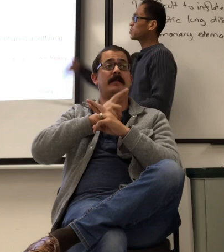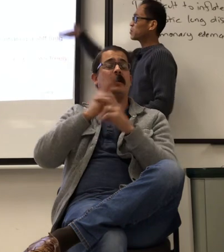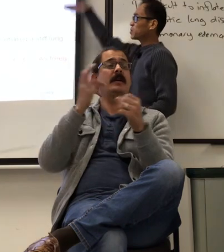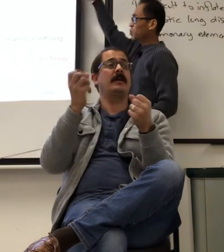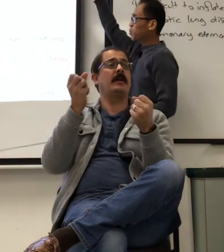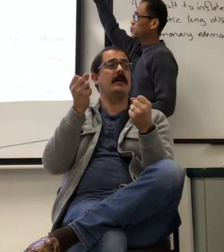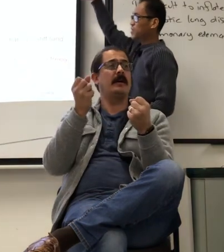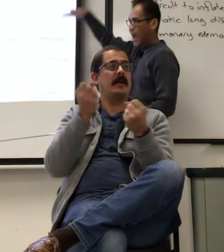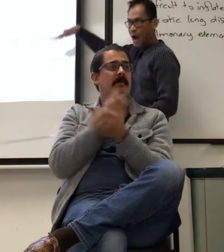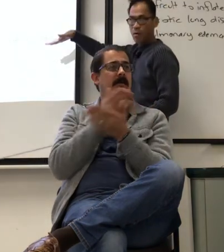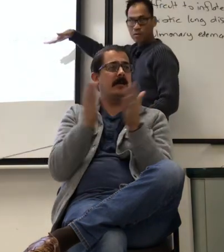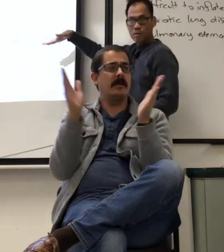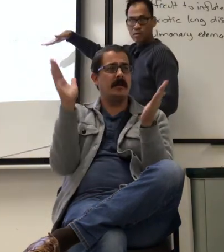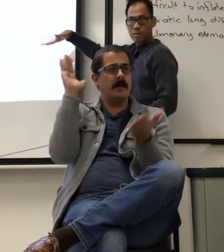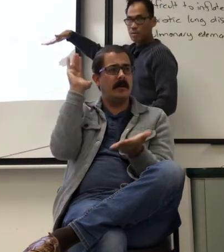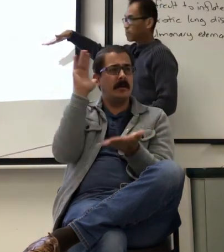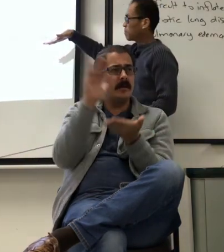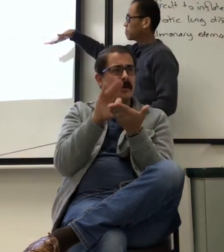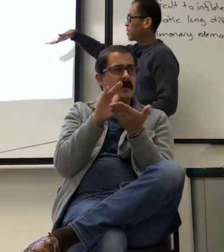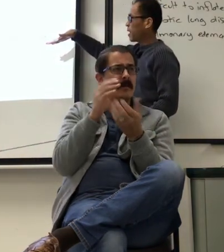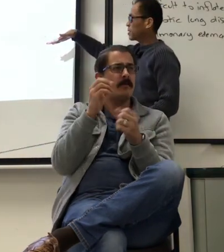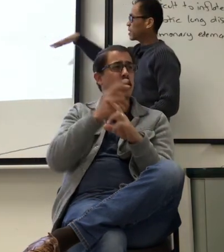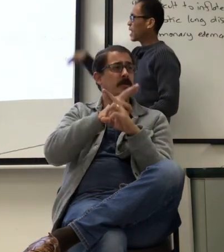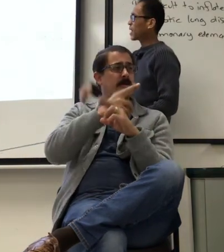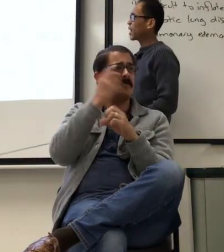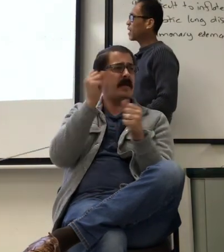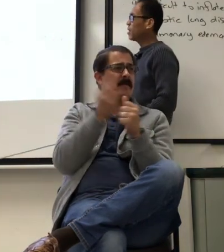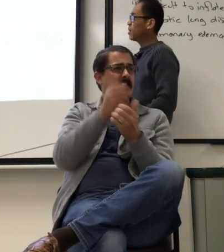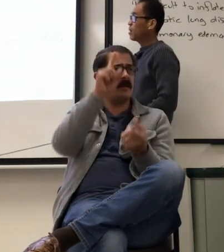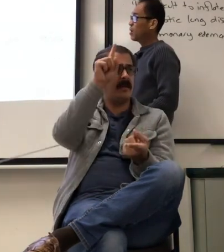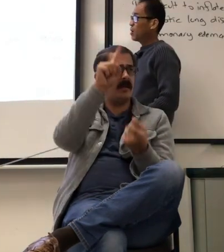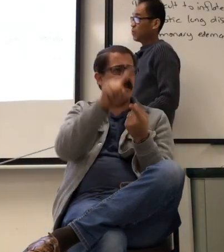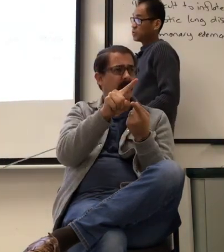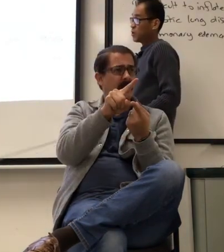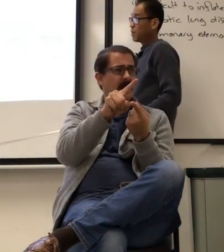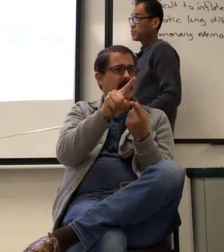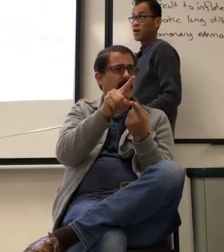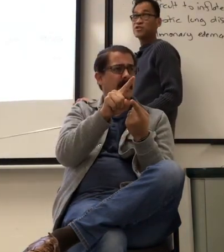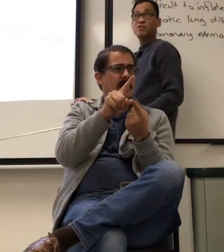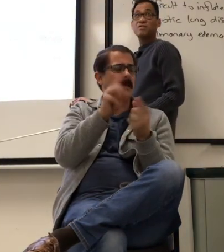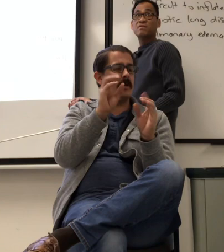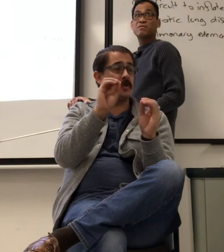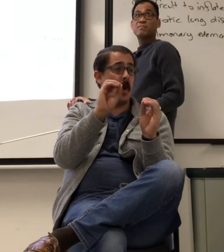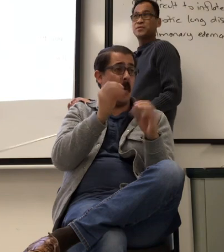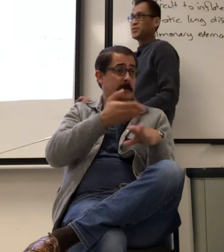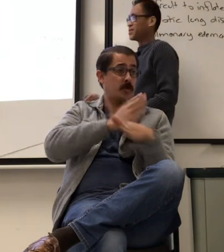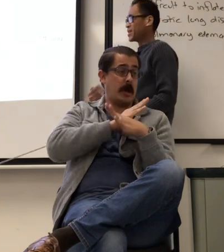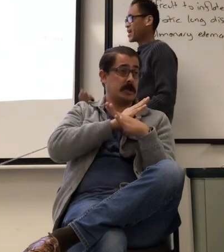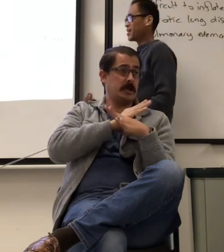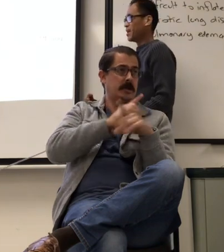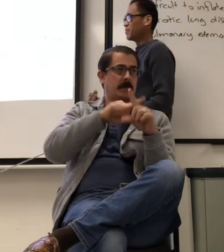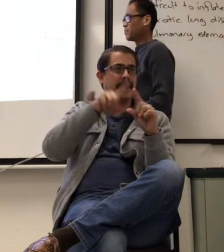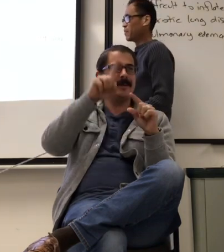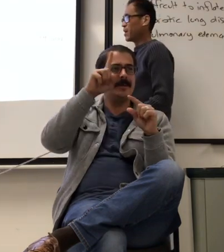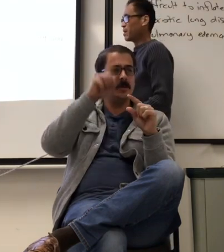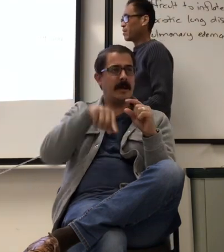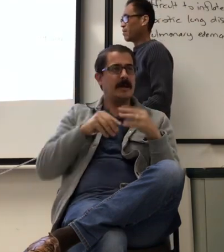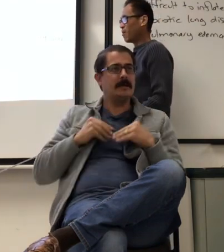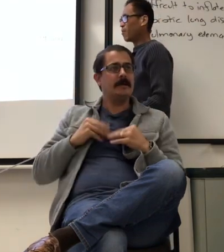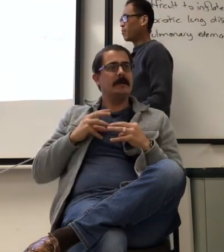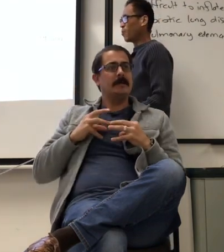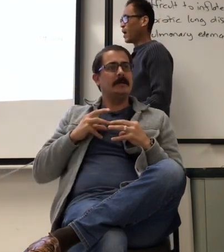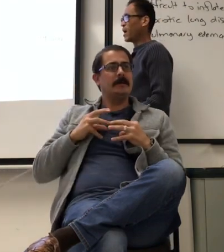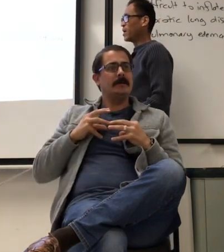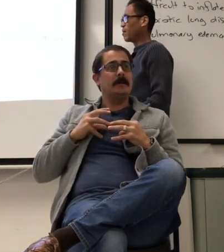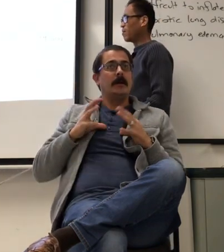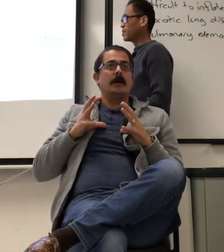just squished down. Okay, it's like there's no obstruction. But you just can't inflate